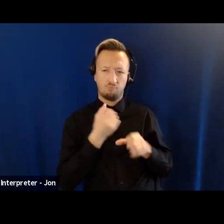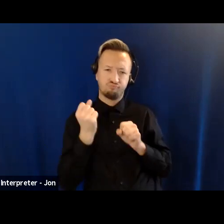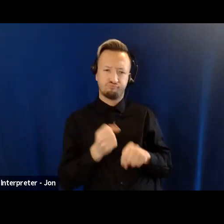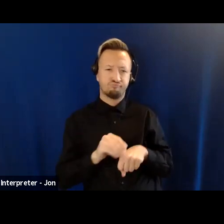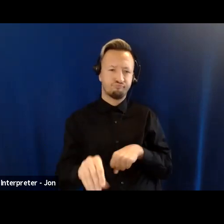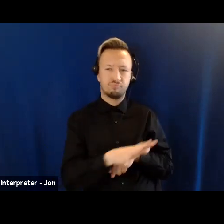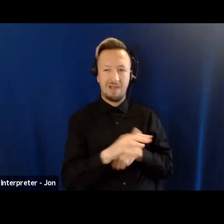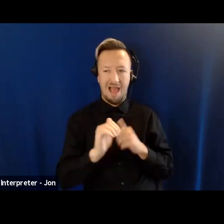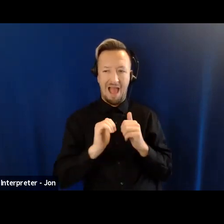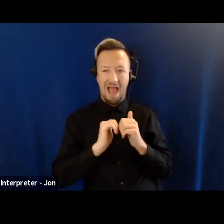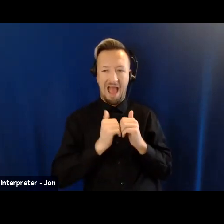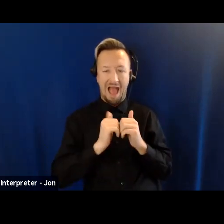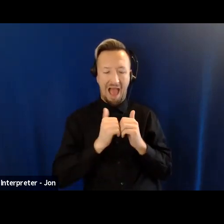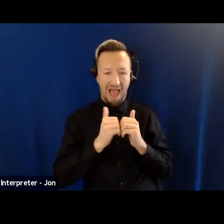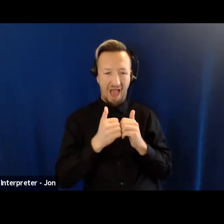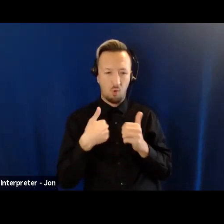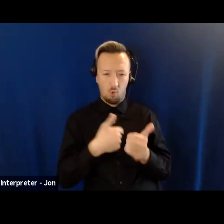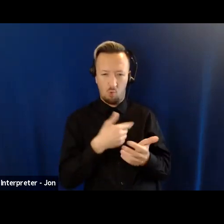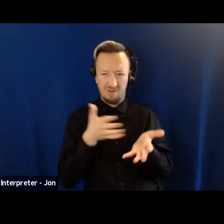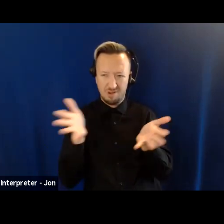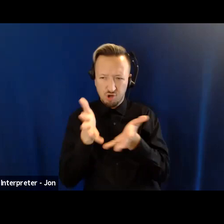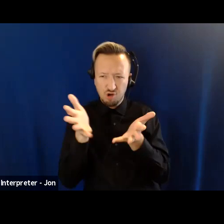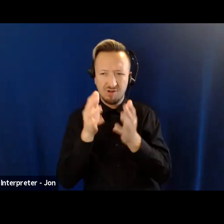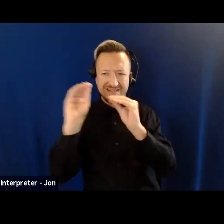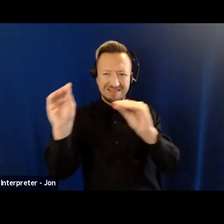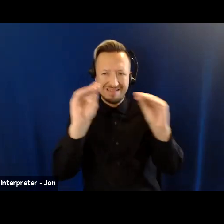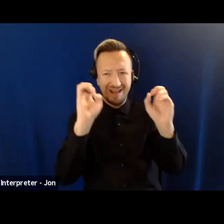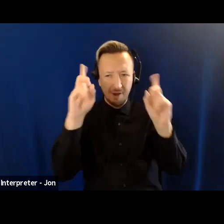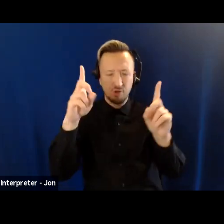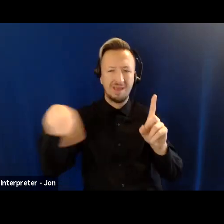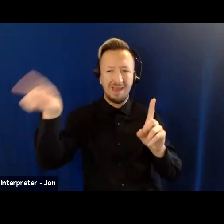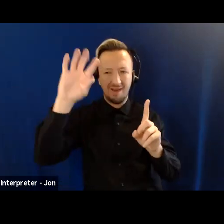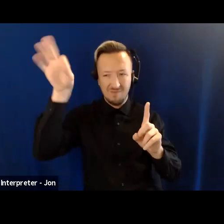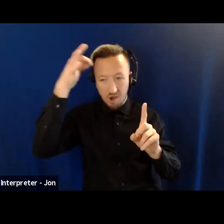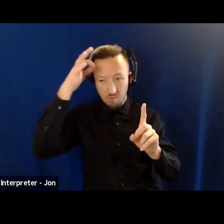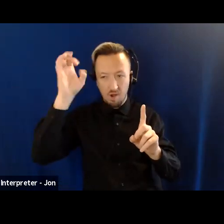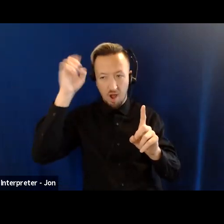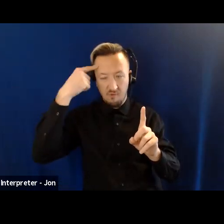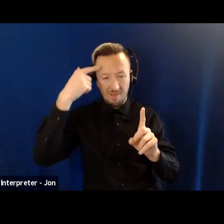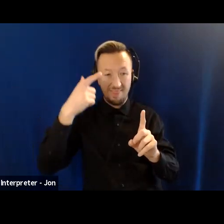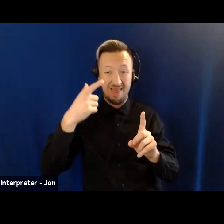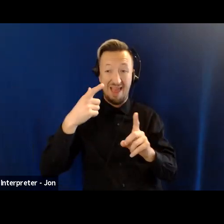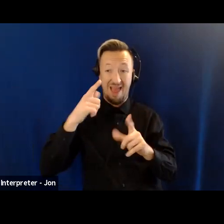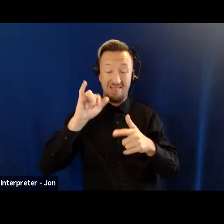the community is safer than being institutionalized in congregate settings?